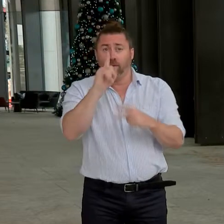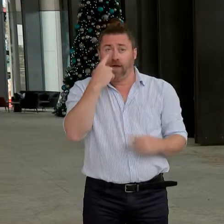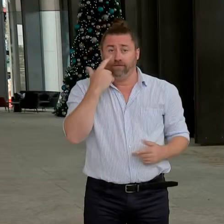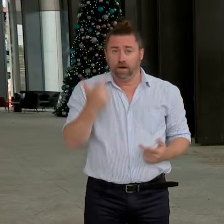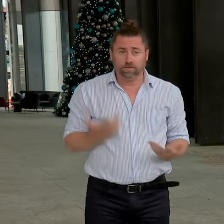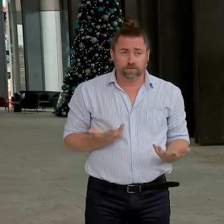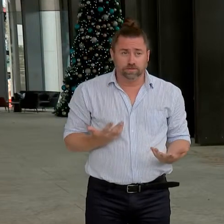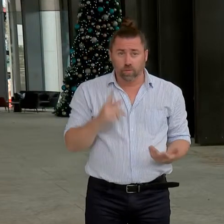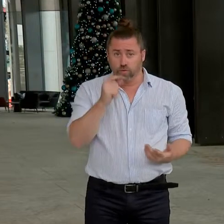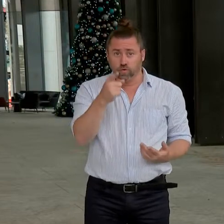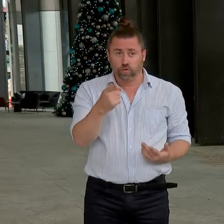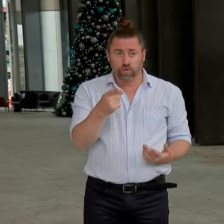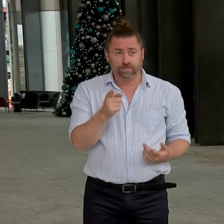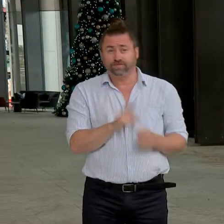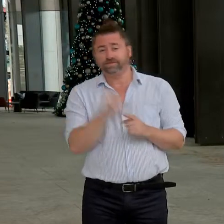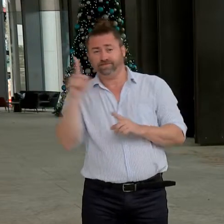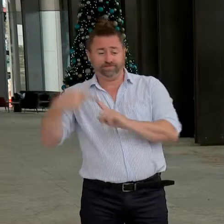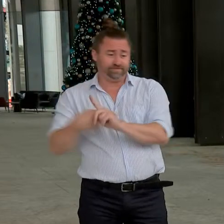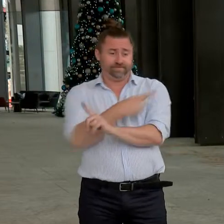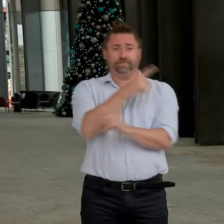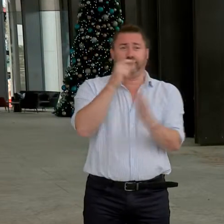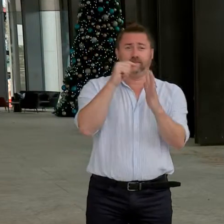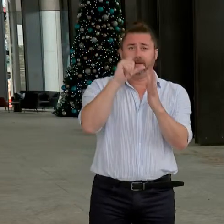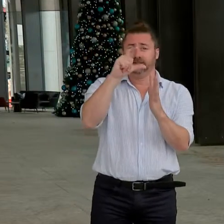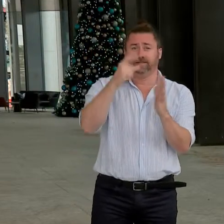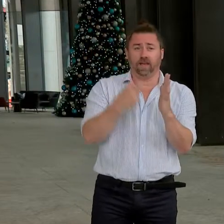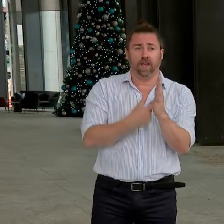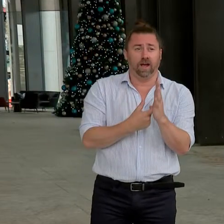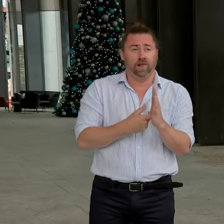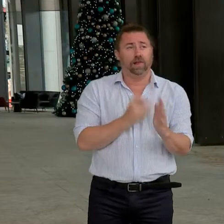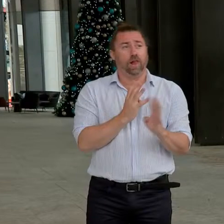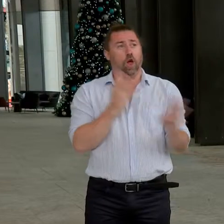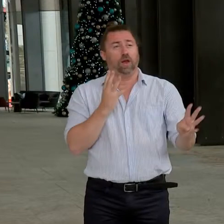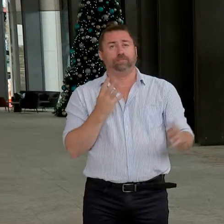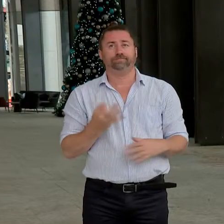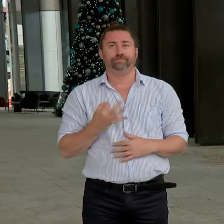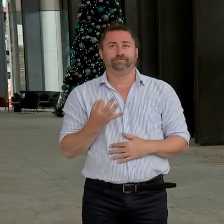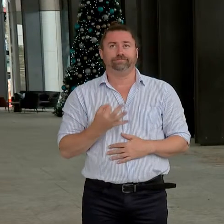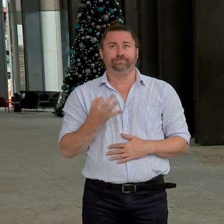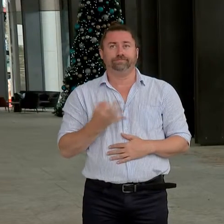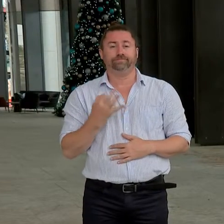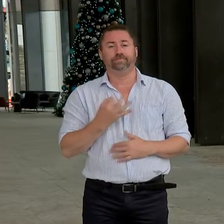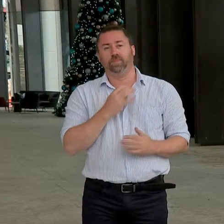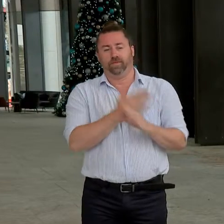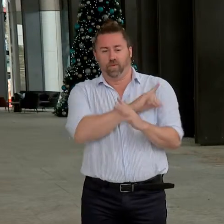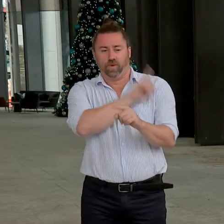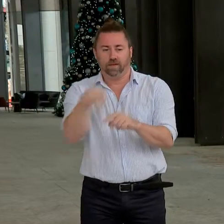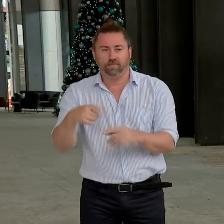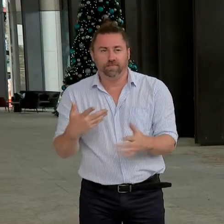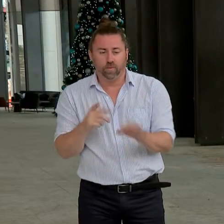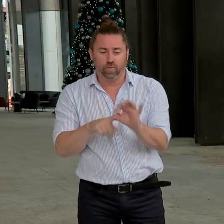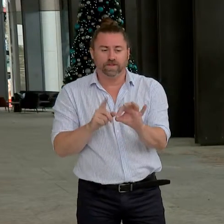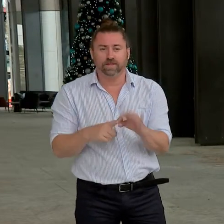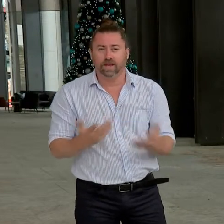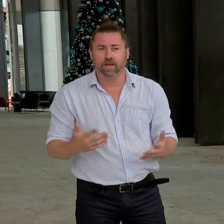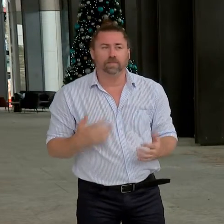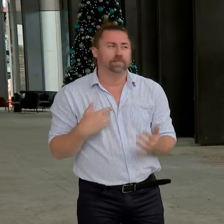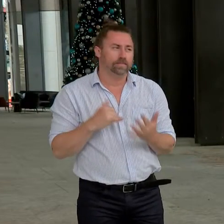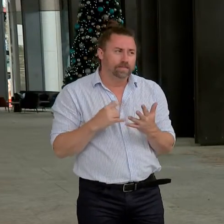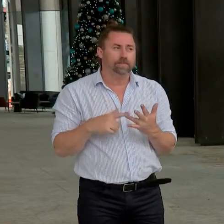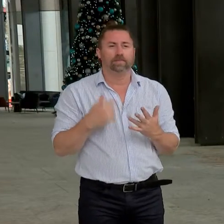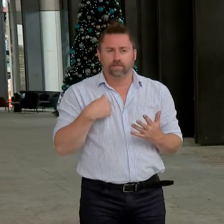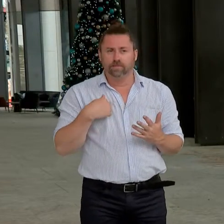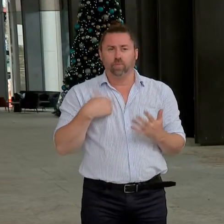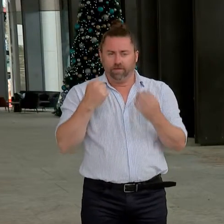lining up at a pathologist or a public testing clinic and trying to get that test within 72 hours. So we're just working through all of